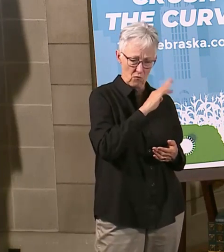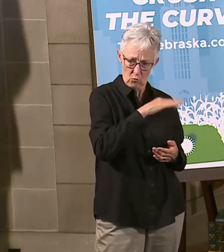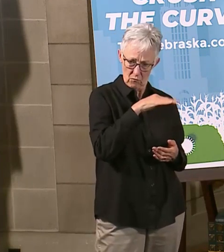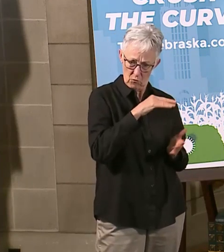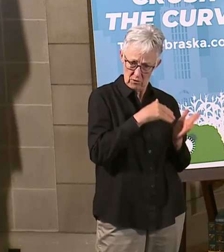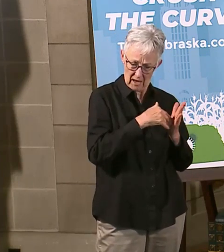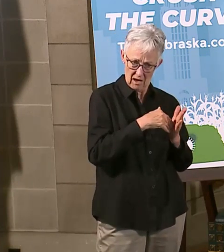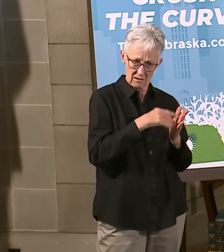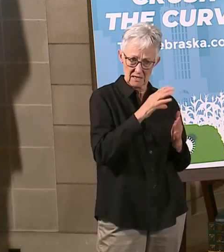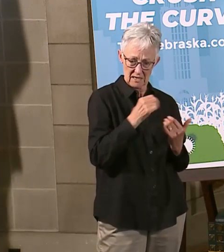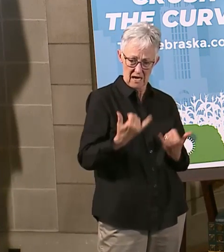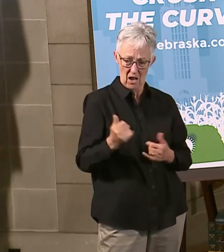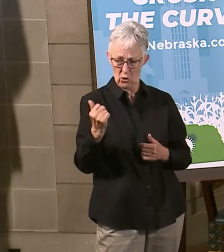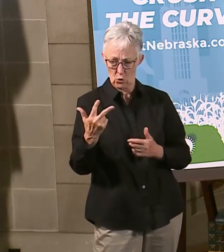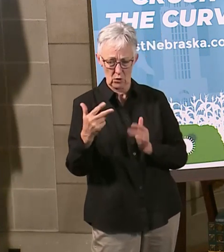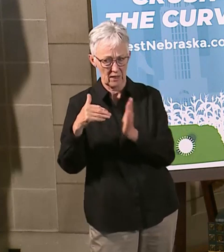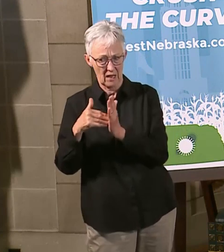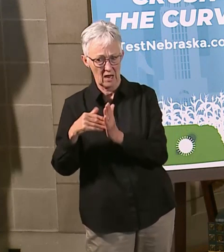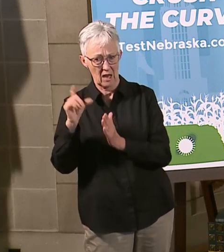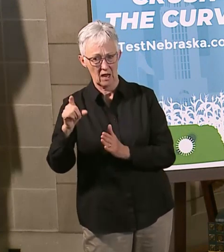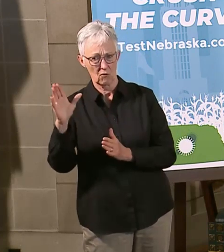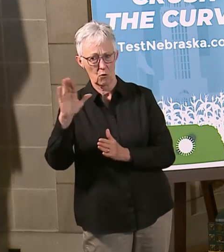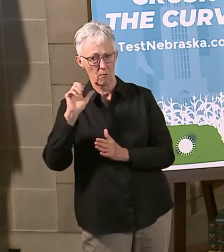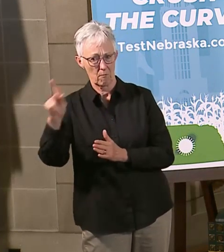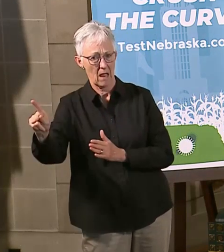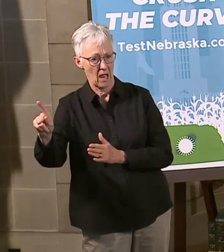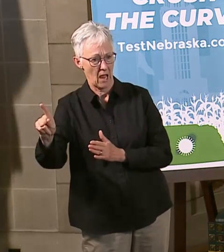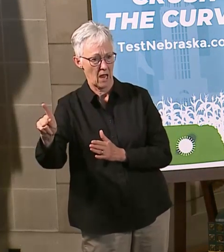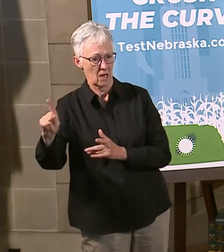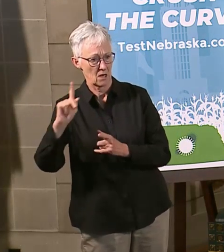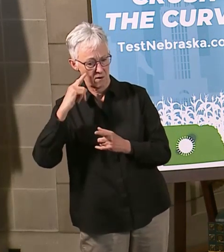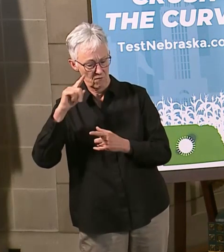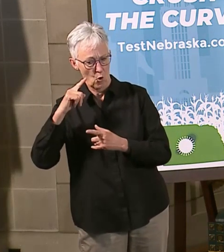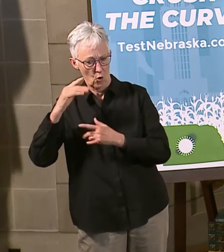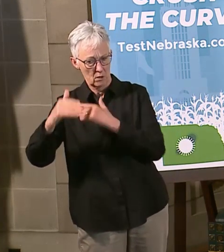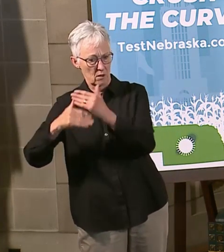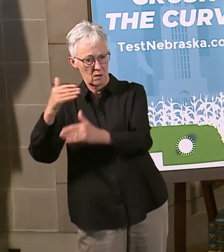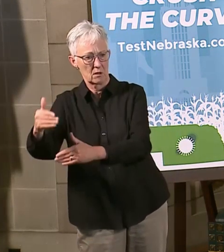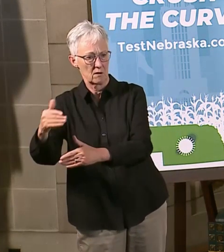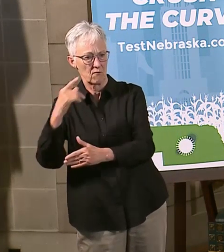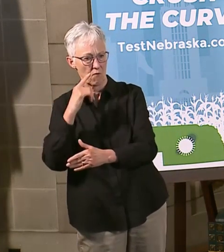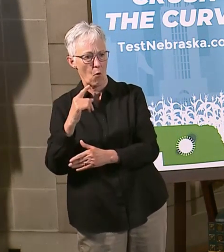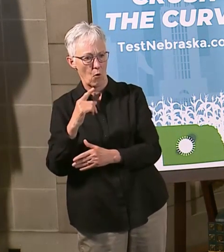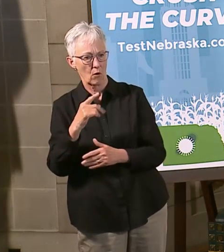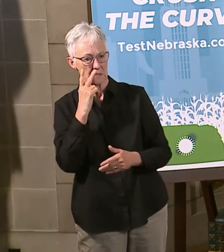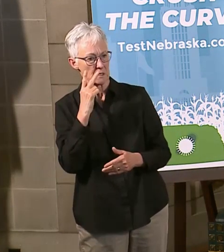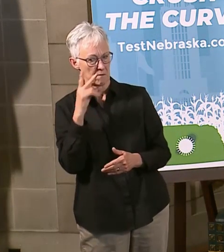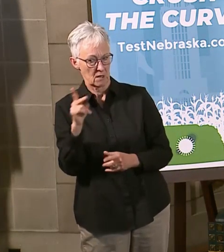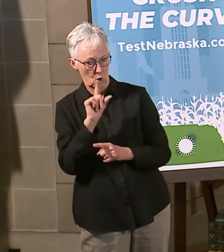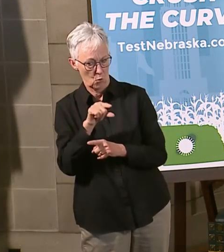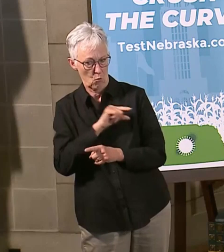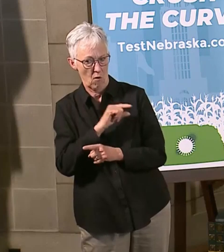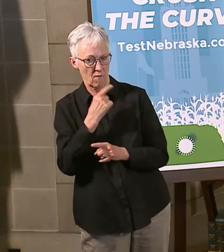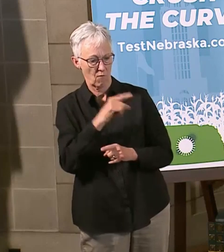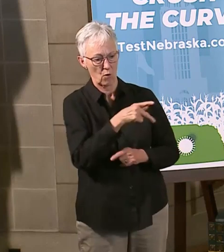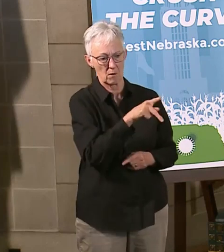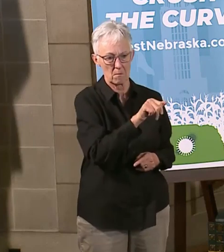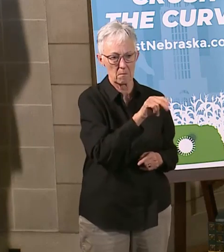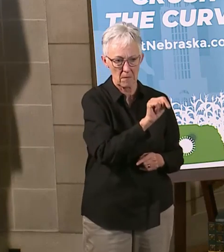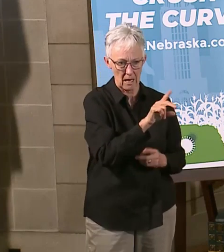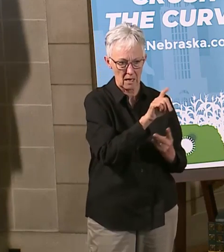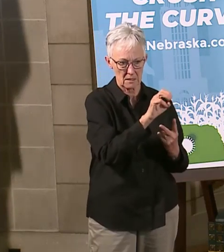gonna have to go back through the process for PUA, but the pandemic, right? Pandemic unemployment assistance.